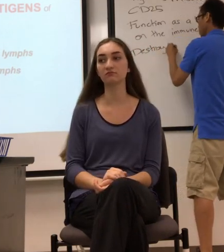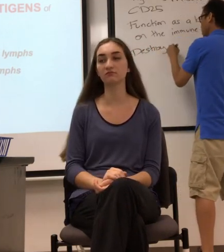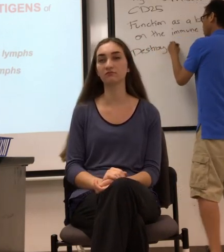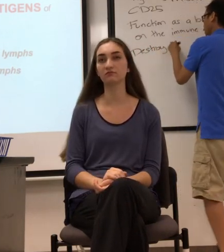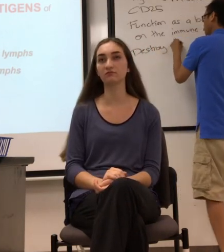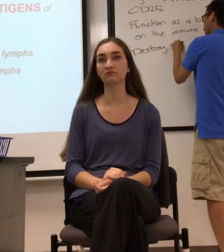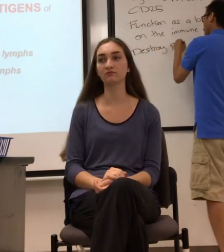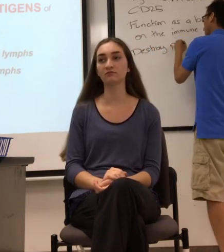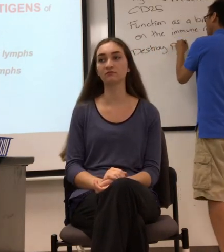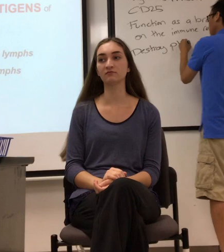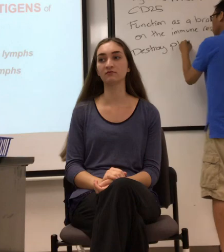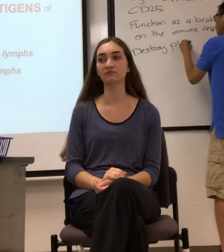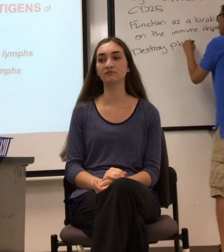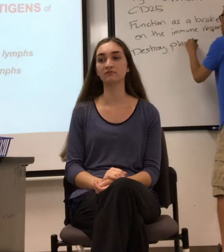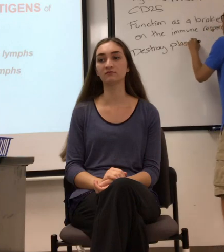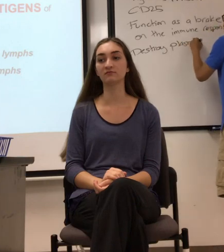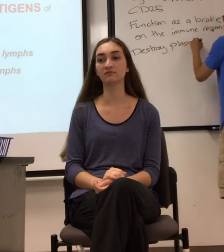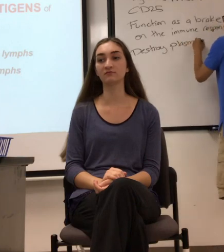Destroy